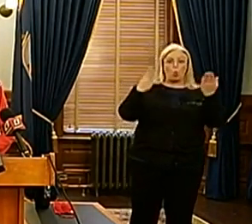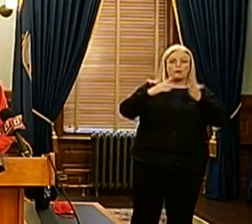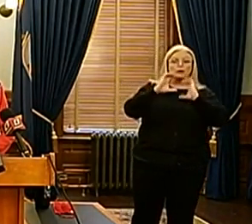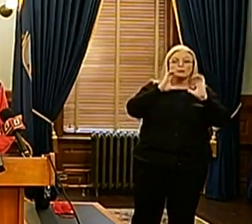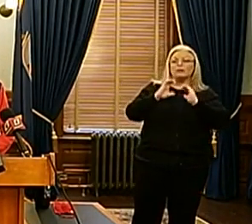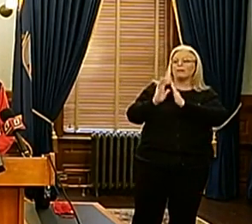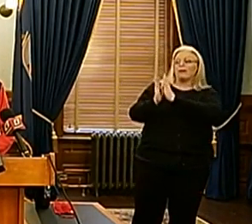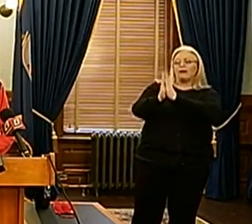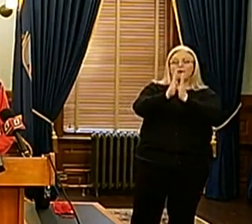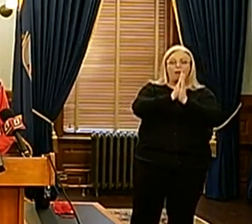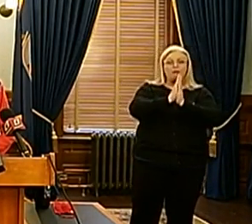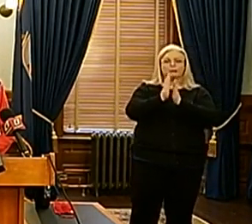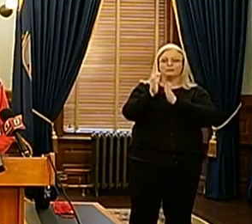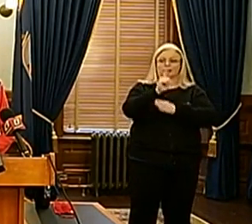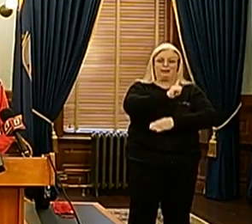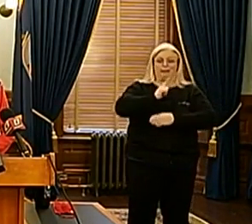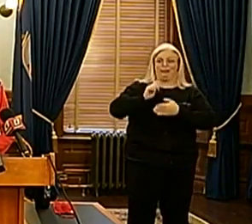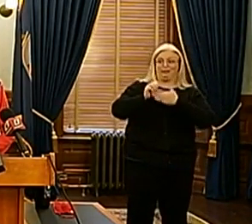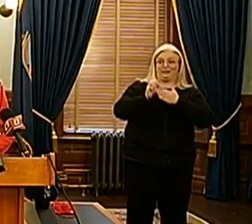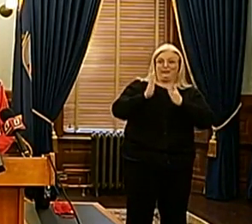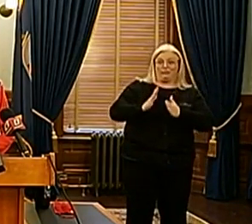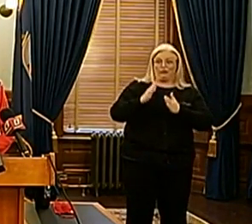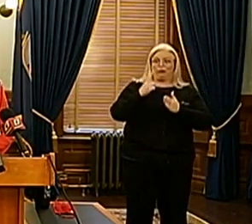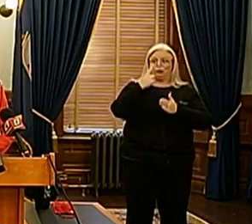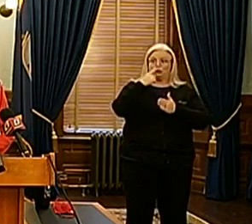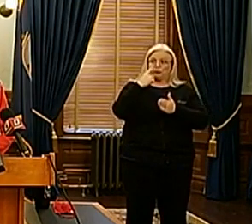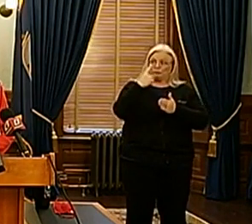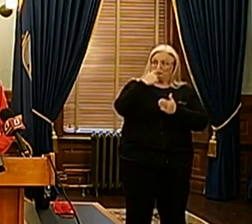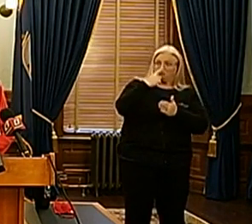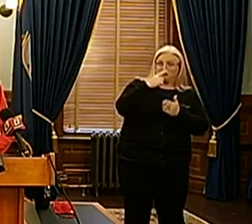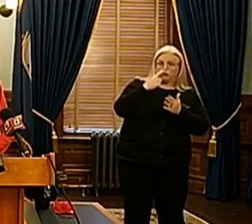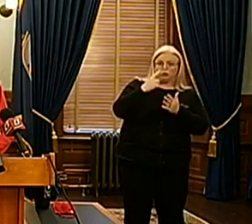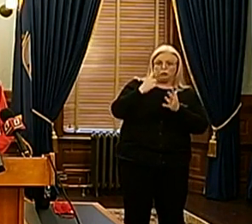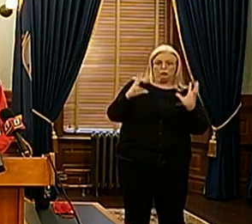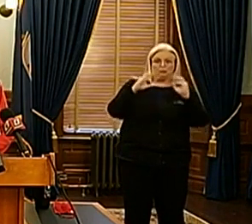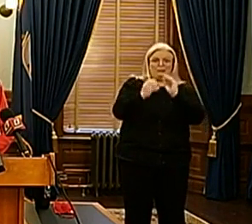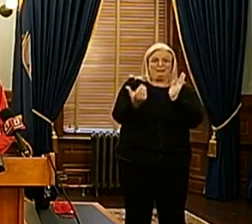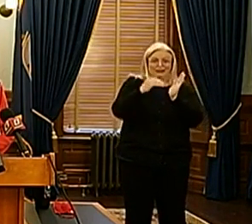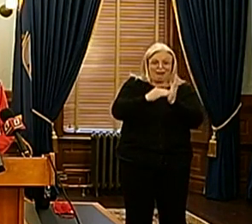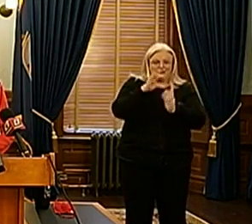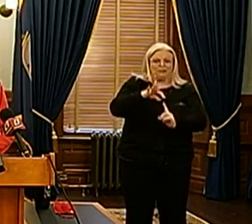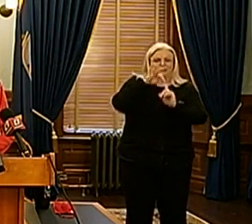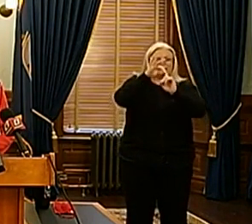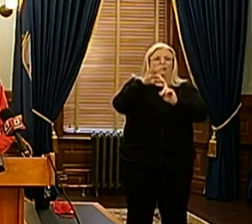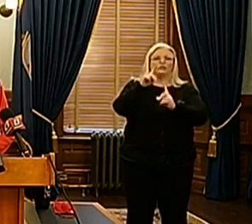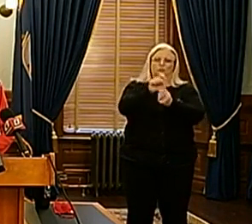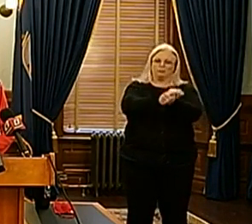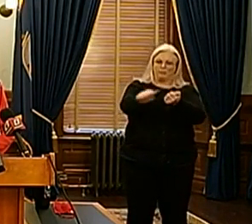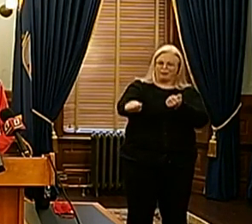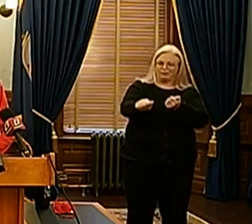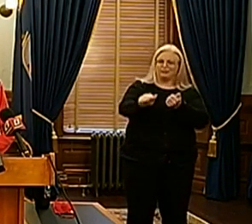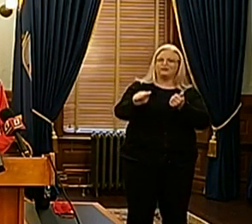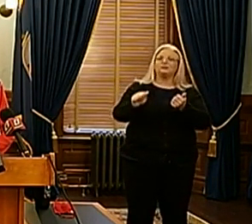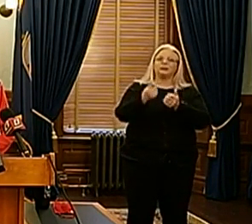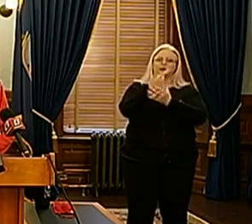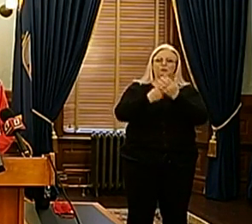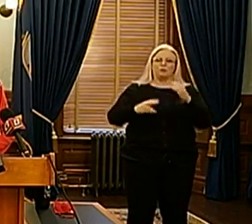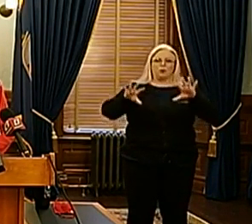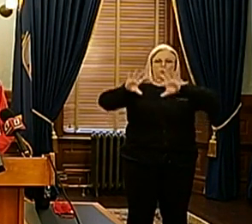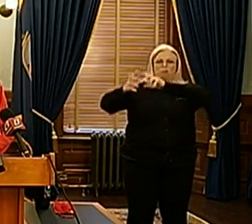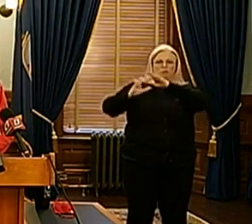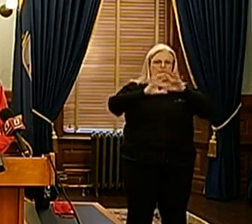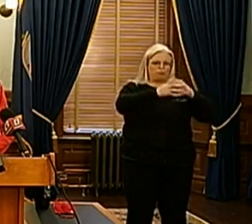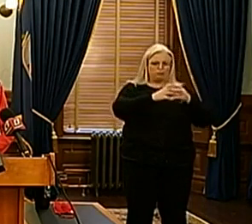asking legislative leaders to reconvene in a special session to pass bipartisan legislation to restore